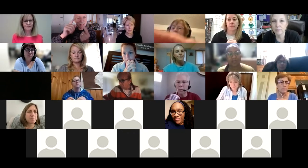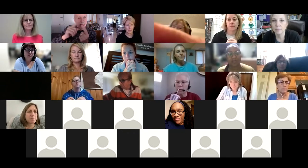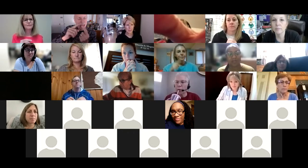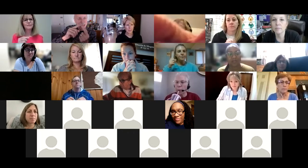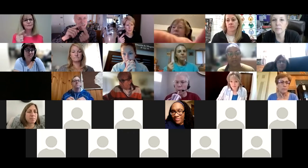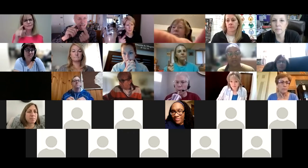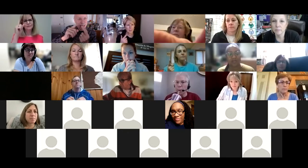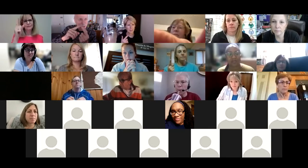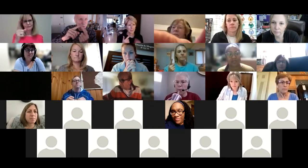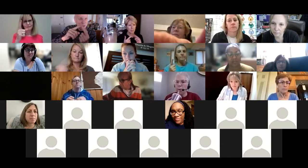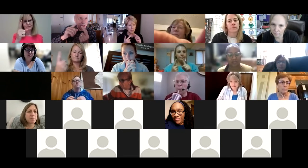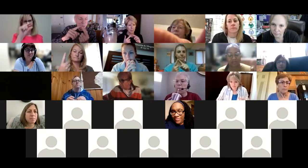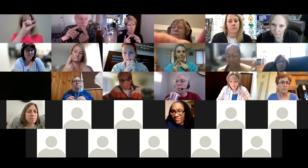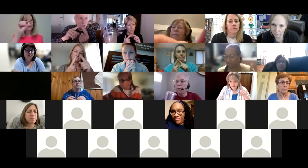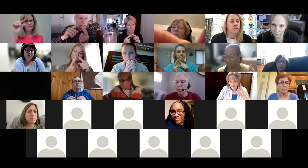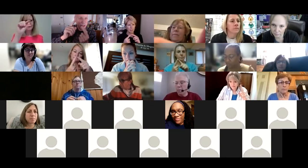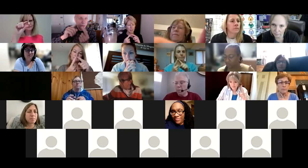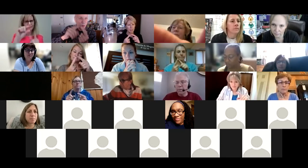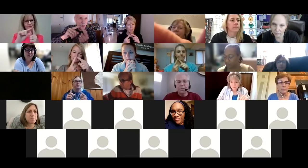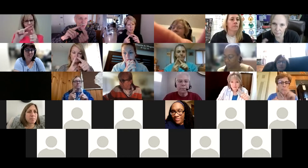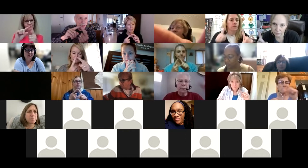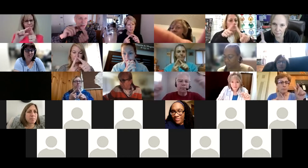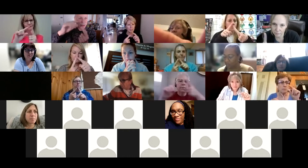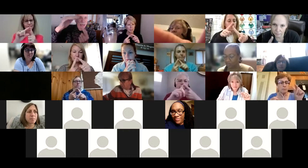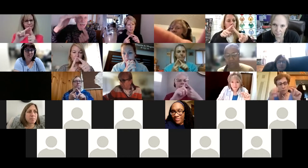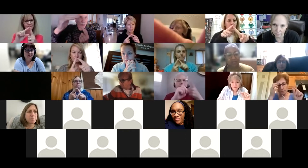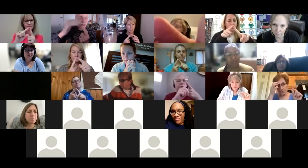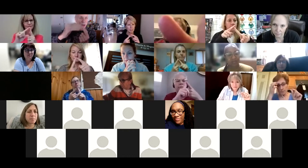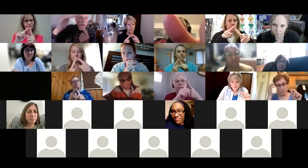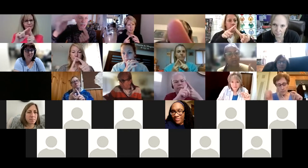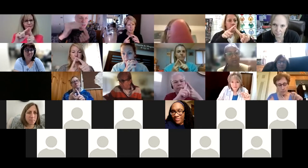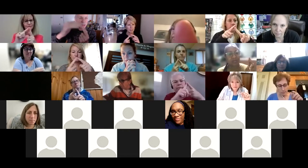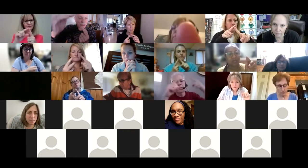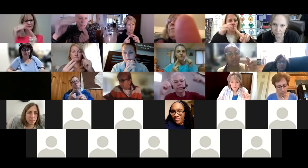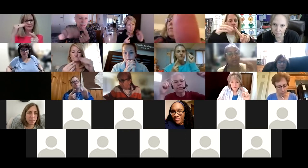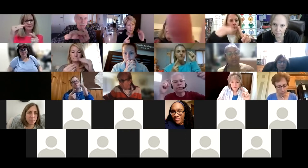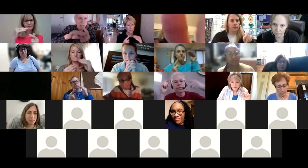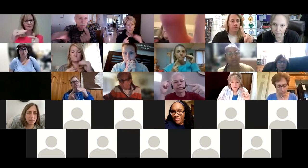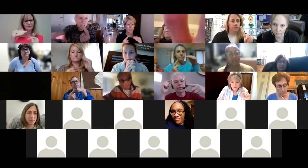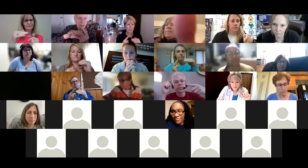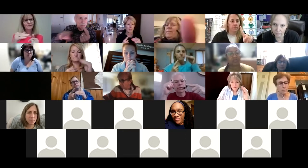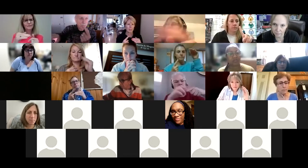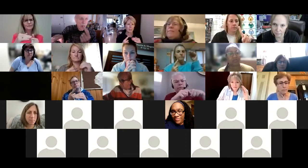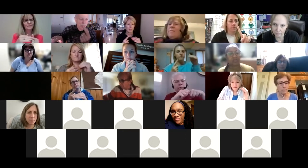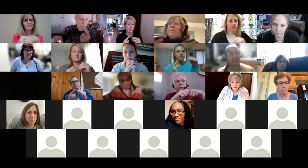topic that mentioned in the triple whammy and write two sentences about that topic, but not the parts.